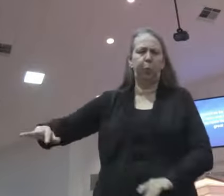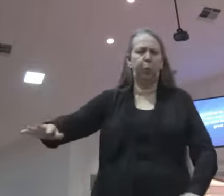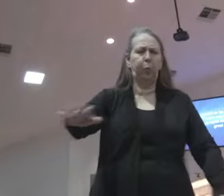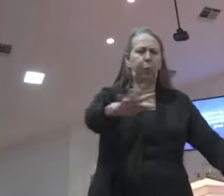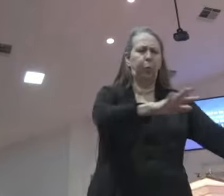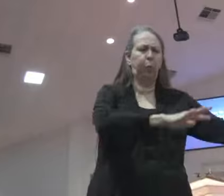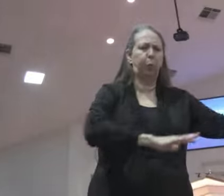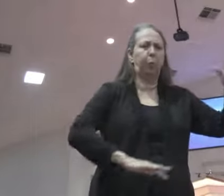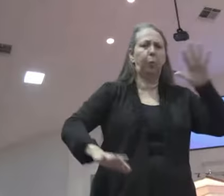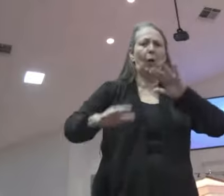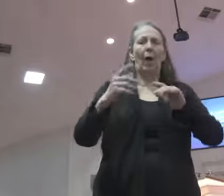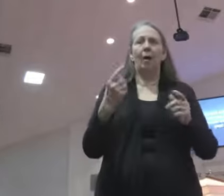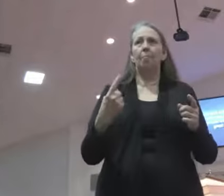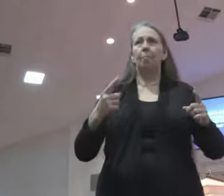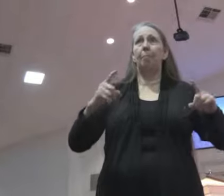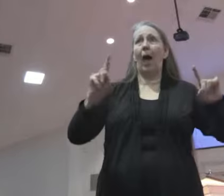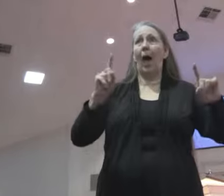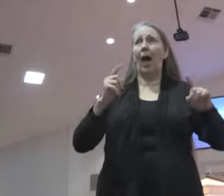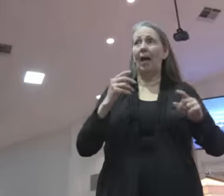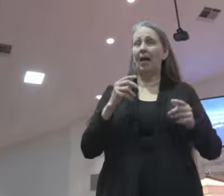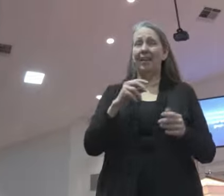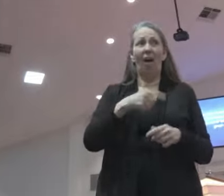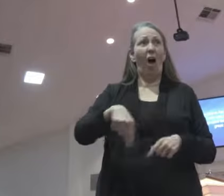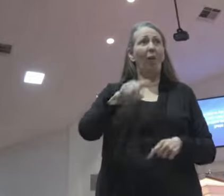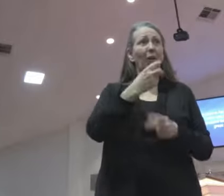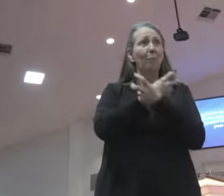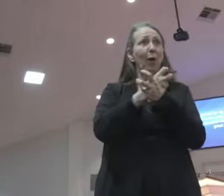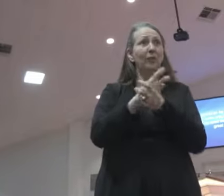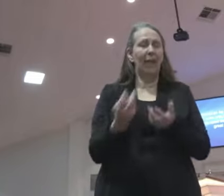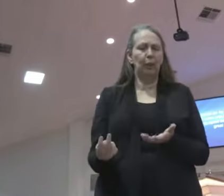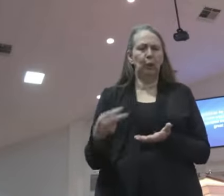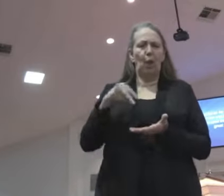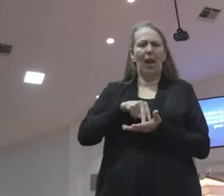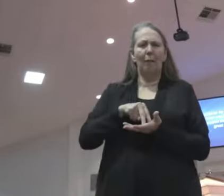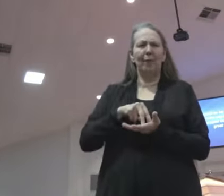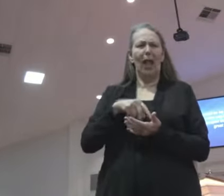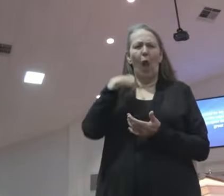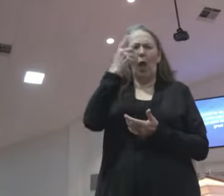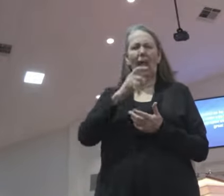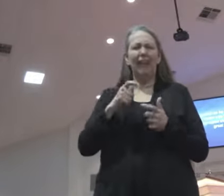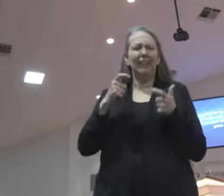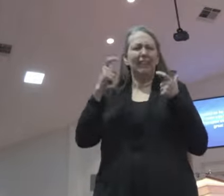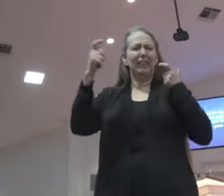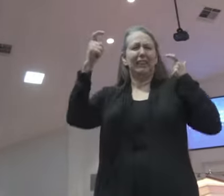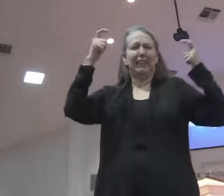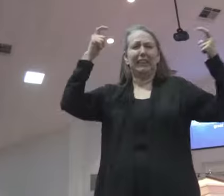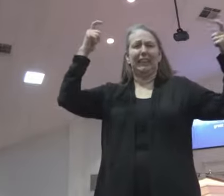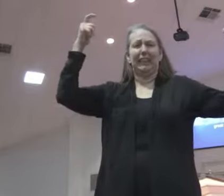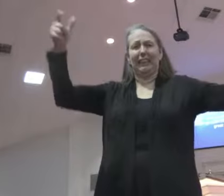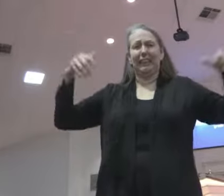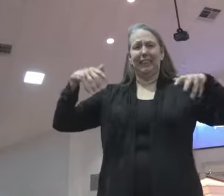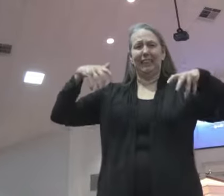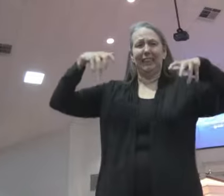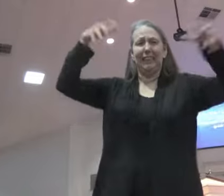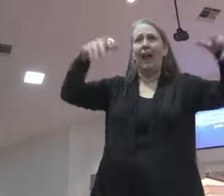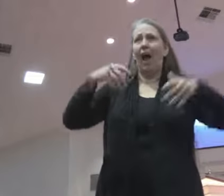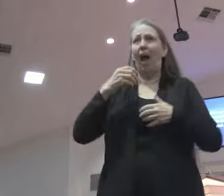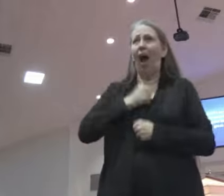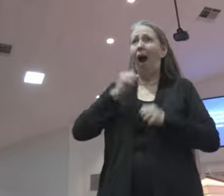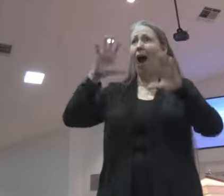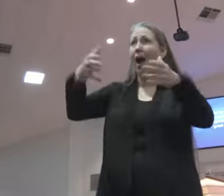they lived and stood up upon their feet, an exceeding great army. Would the church say amen?